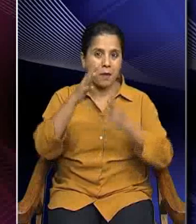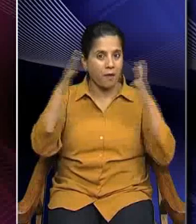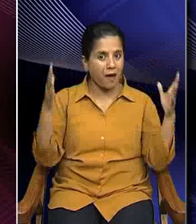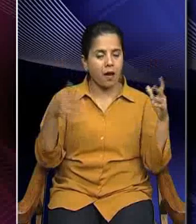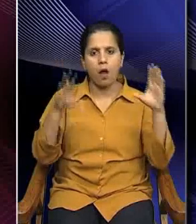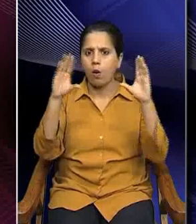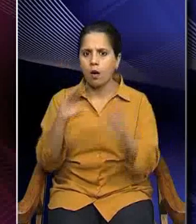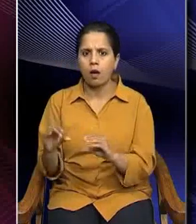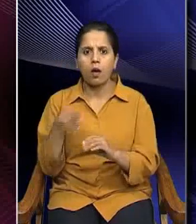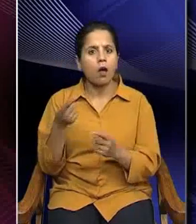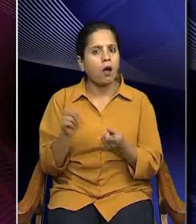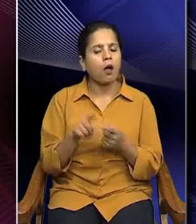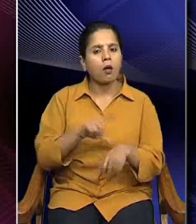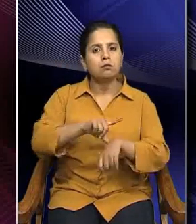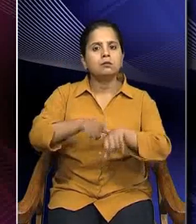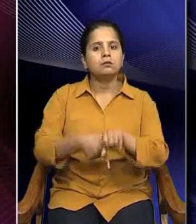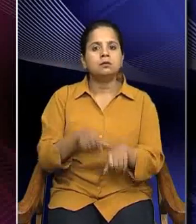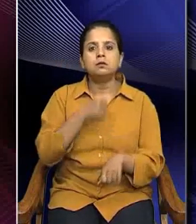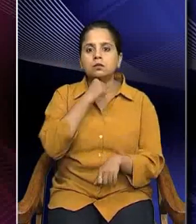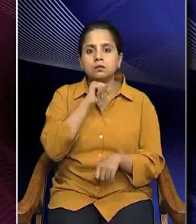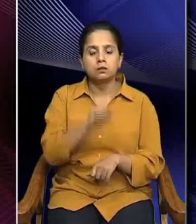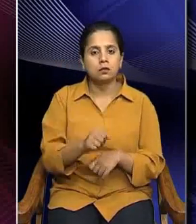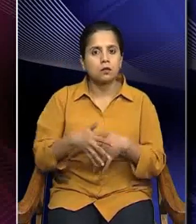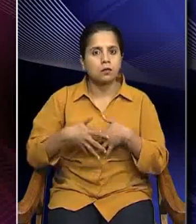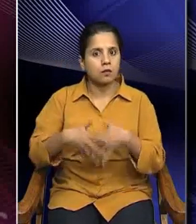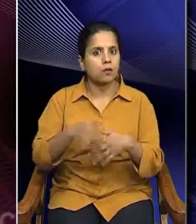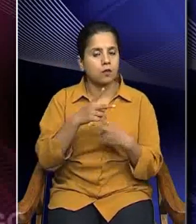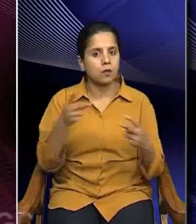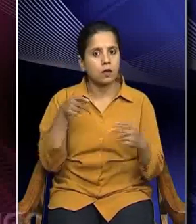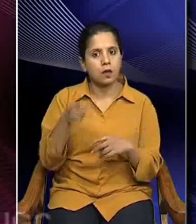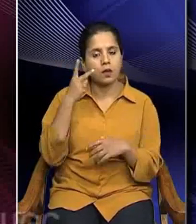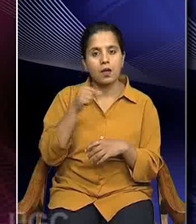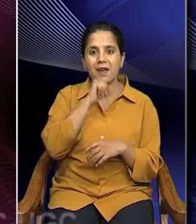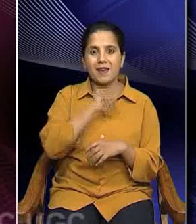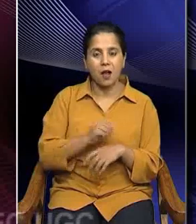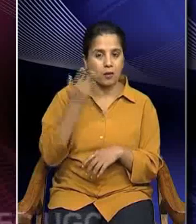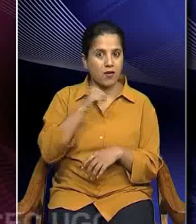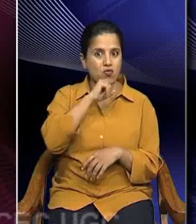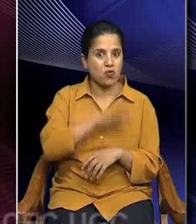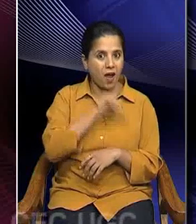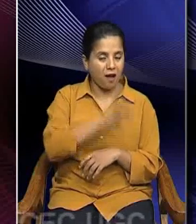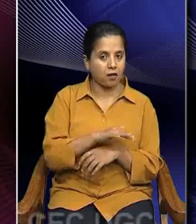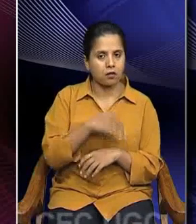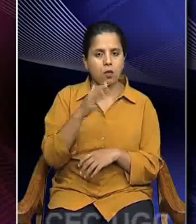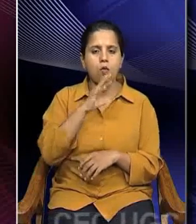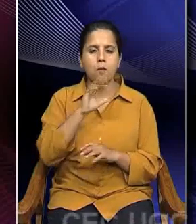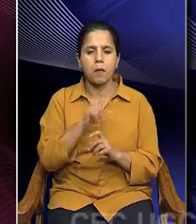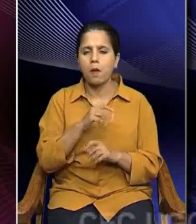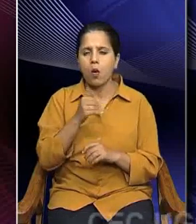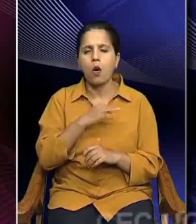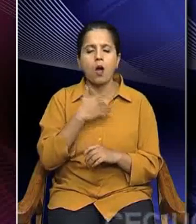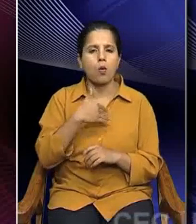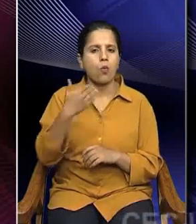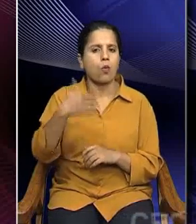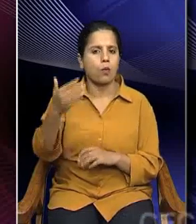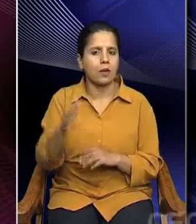happens to be delaying the age at childbearing from relatively younger ages. People started having childbearing at